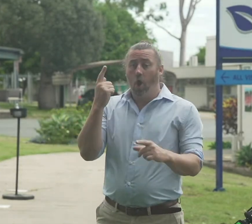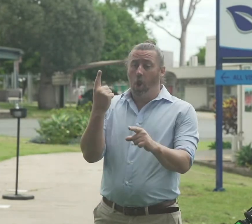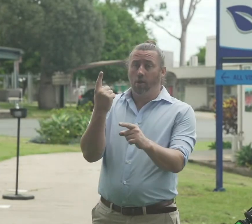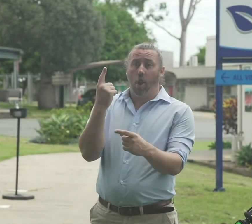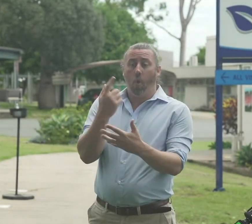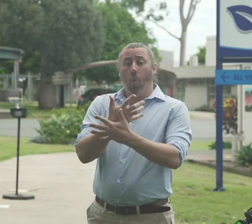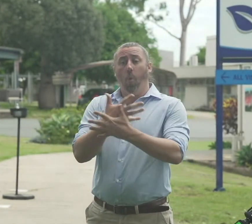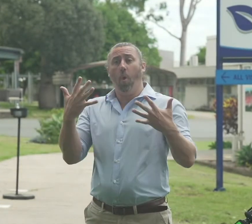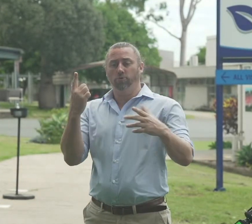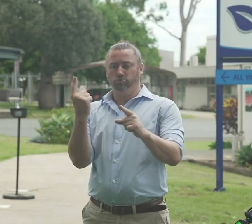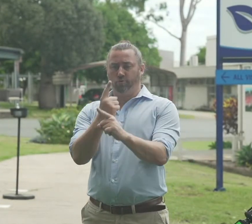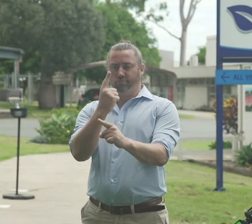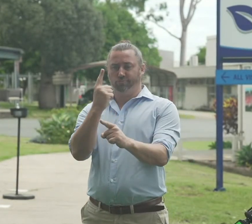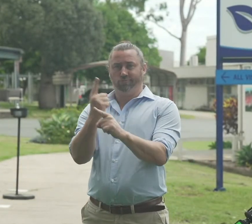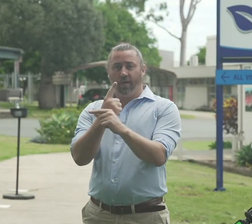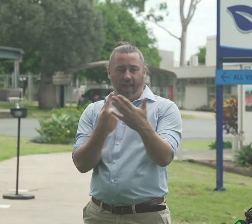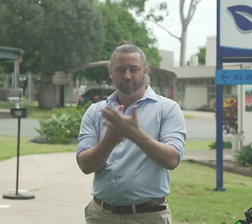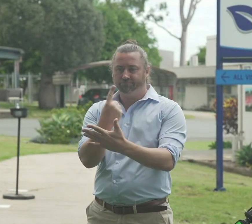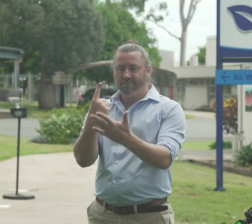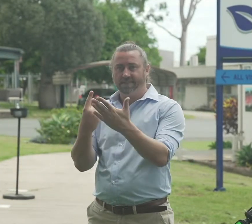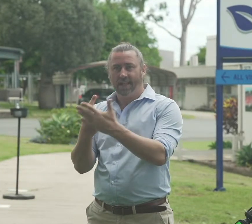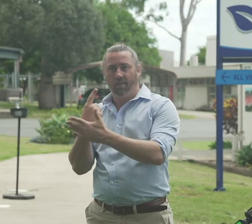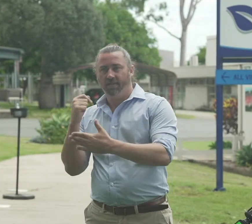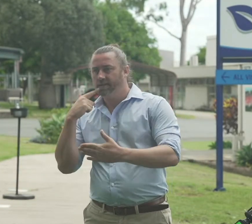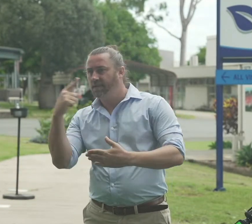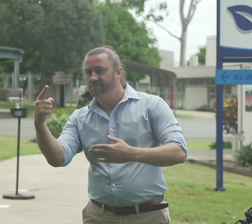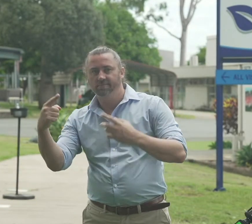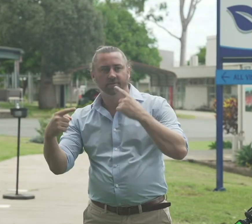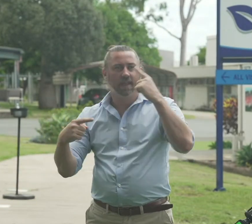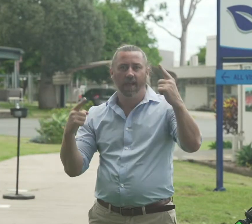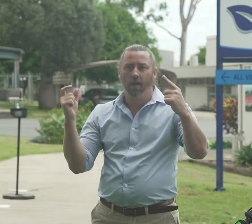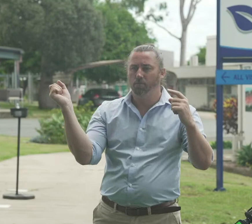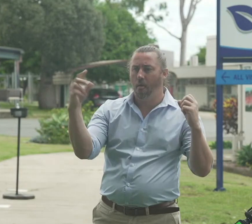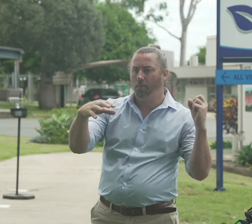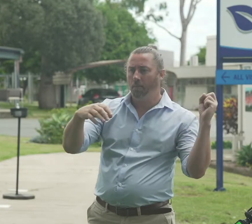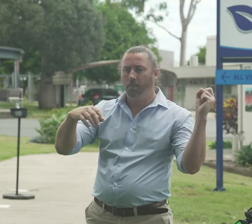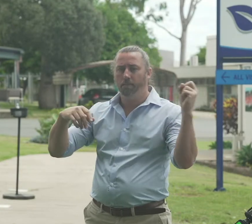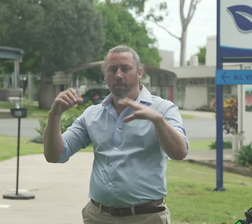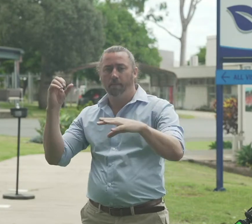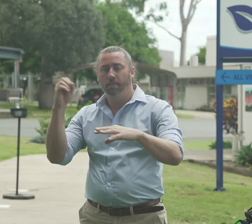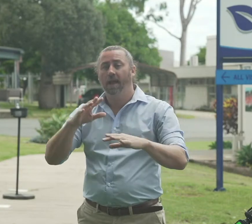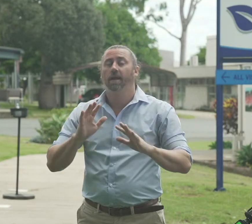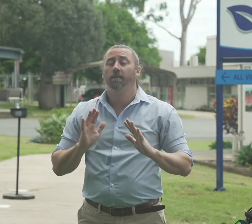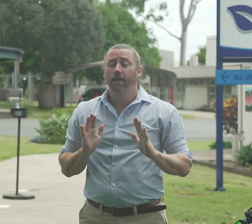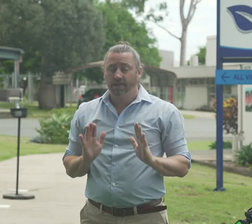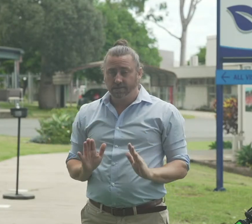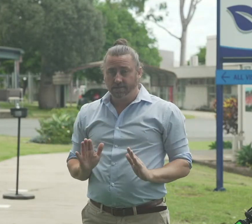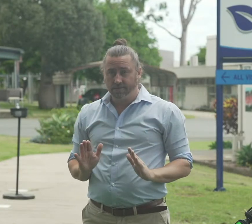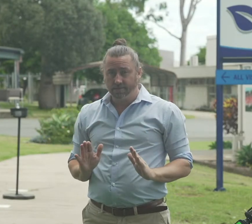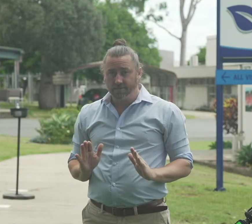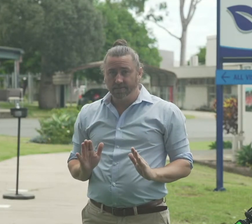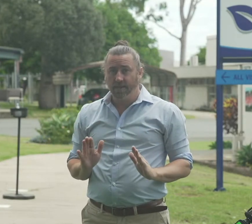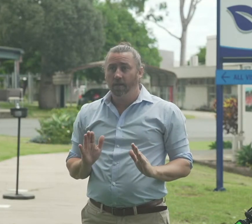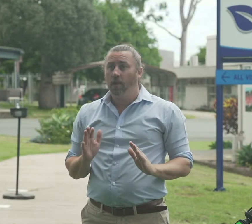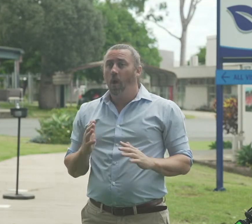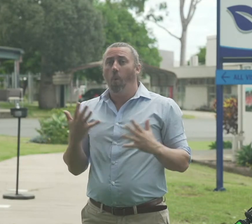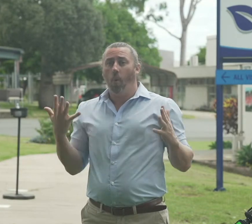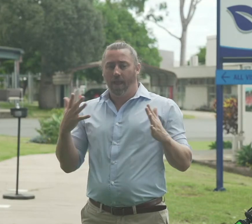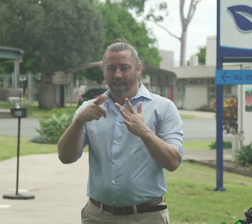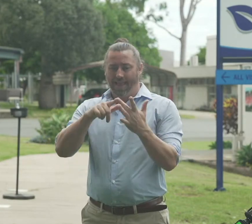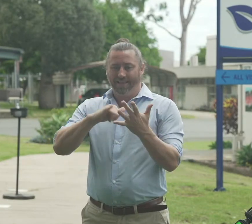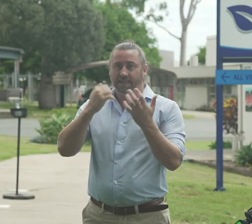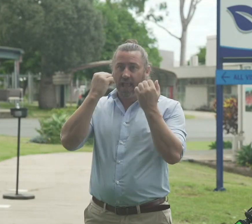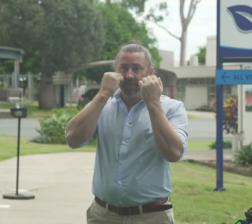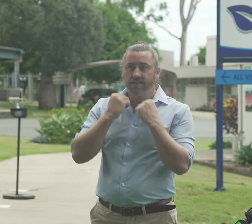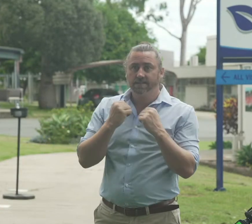things have been said. But at the end of the day, there is no new evidence provided by